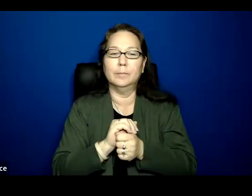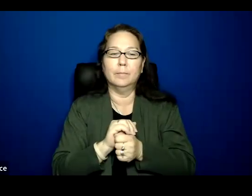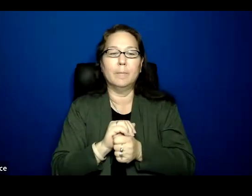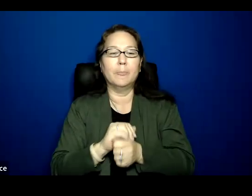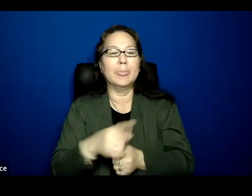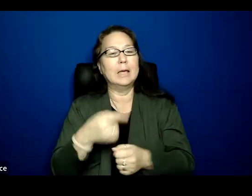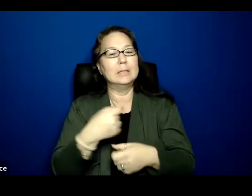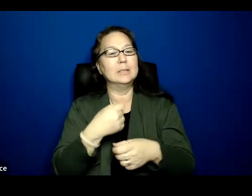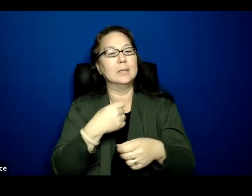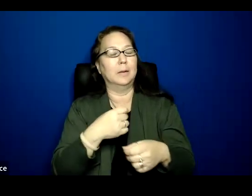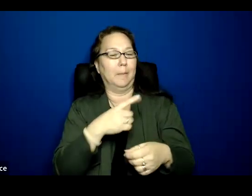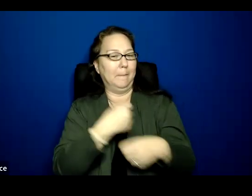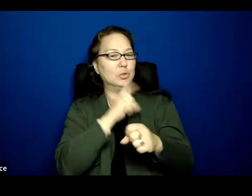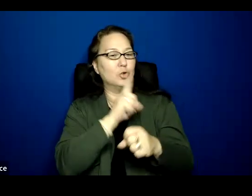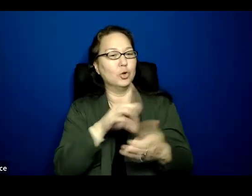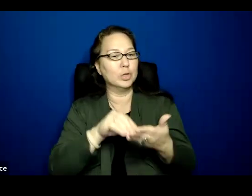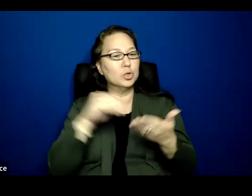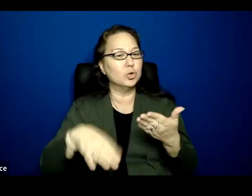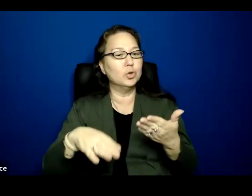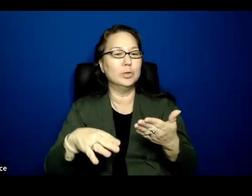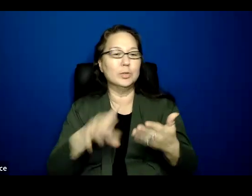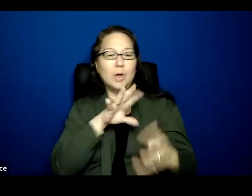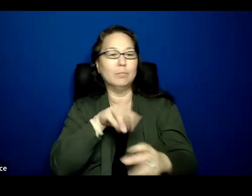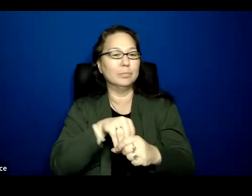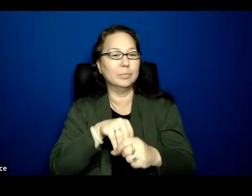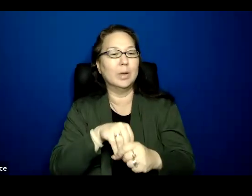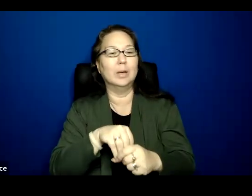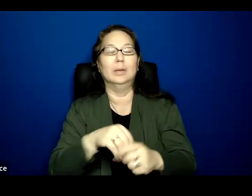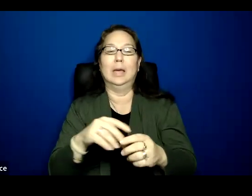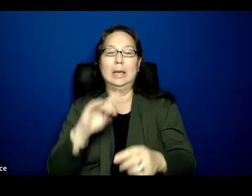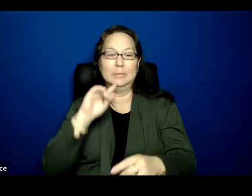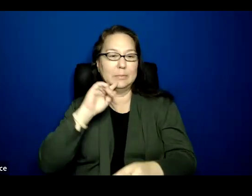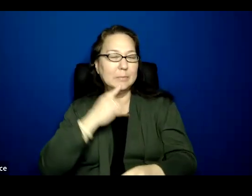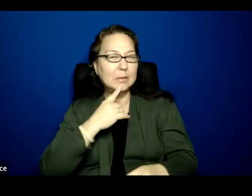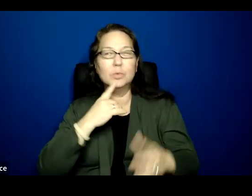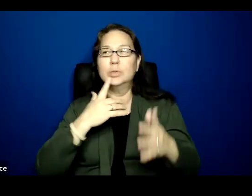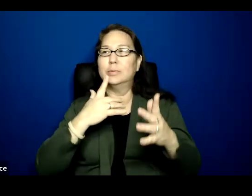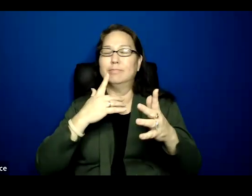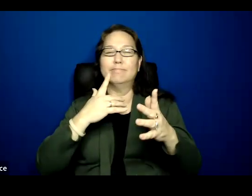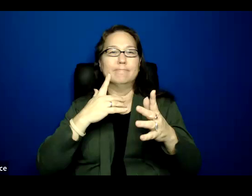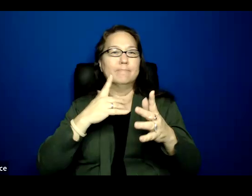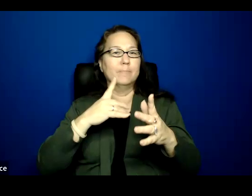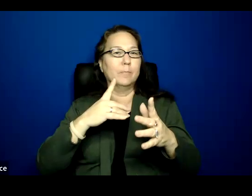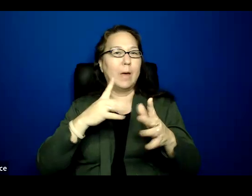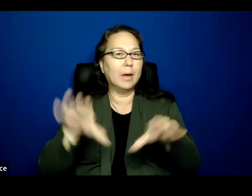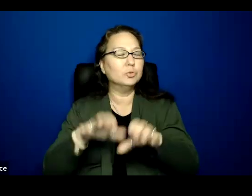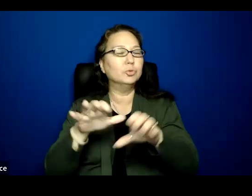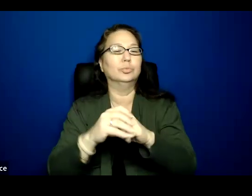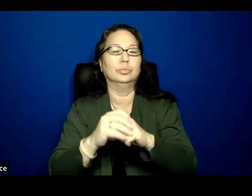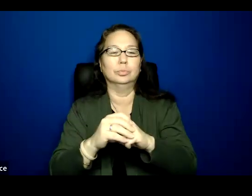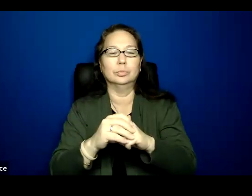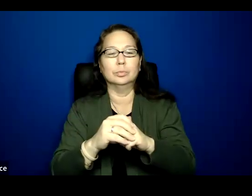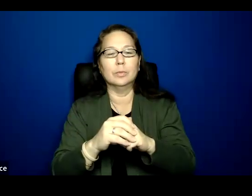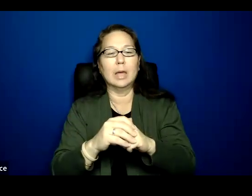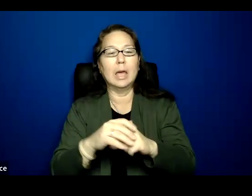instruction supported by the right tools and instructional practices, providing services that meet students' needs while keeping them